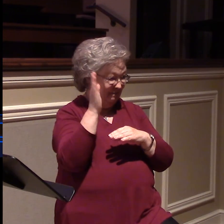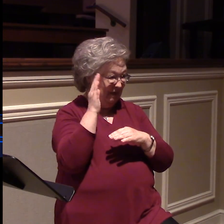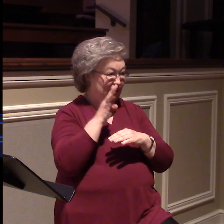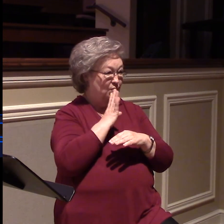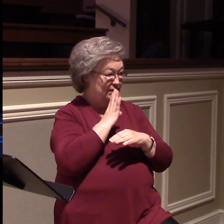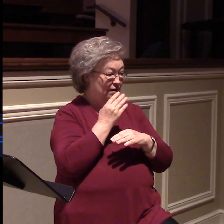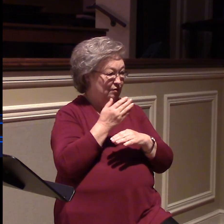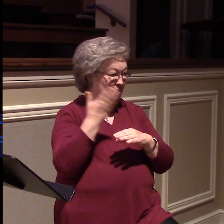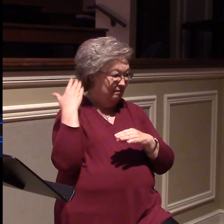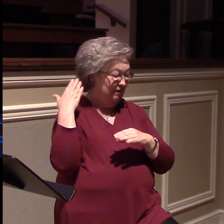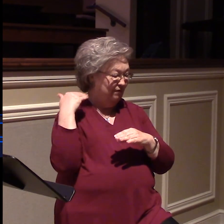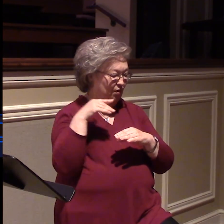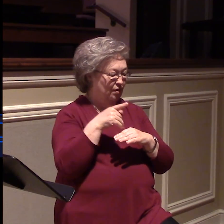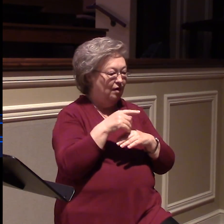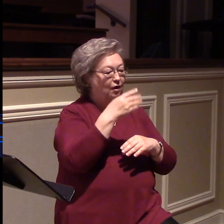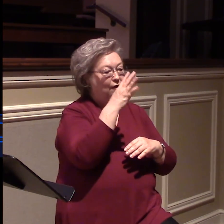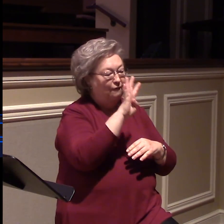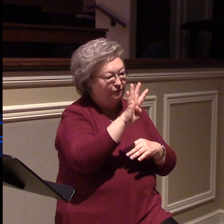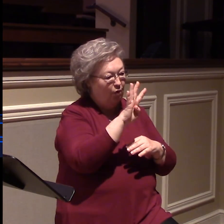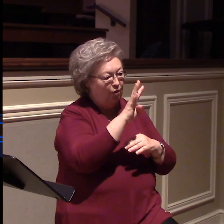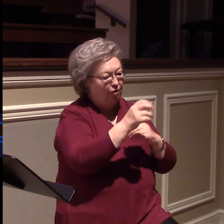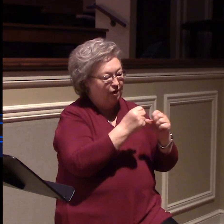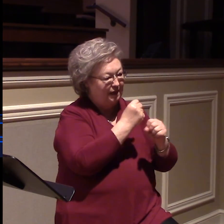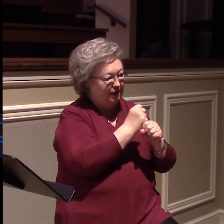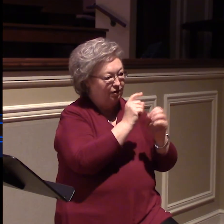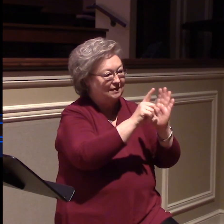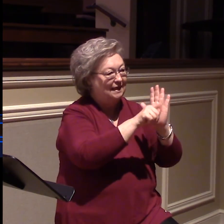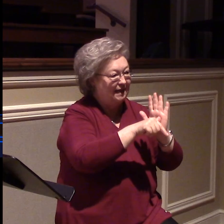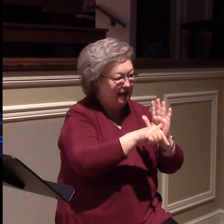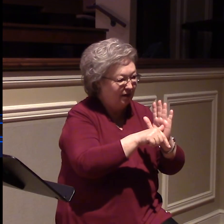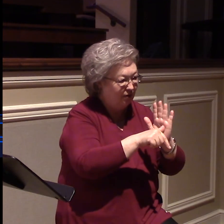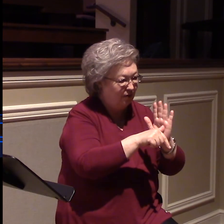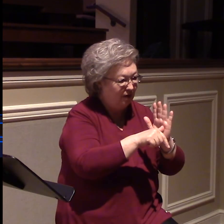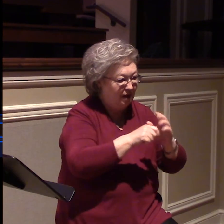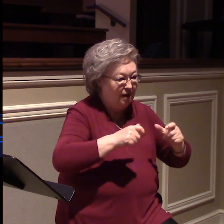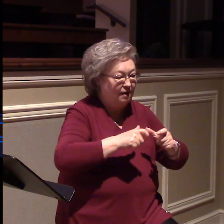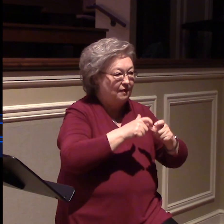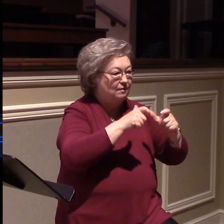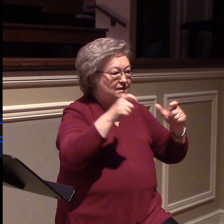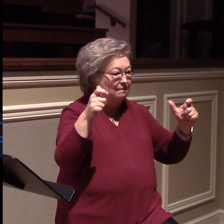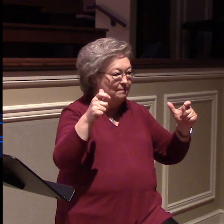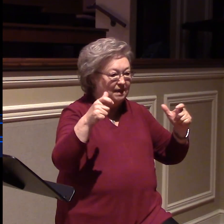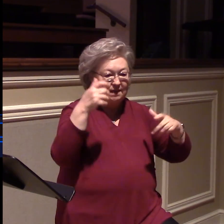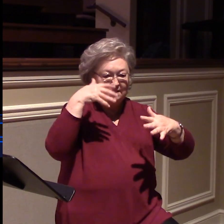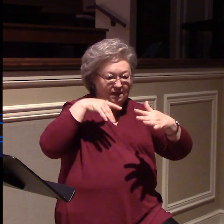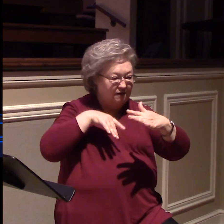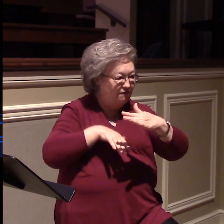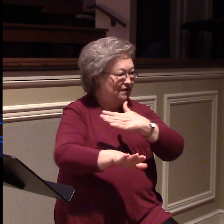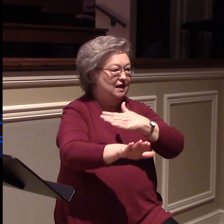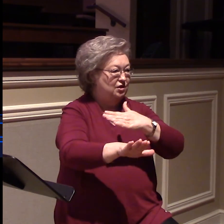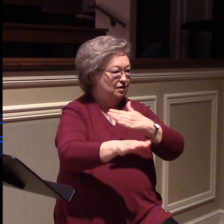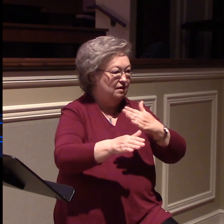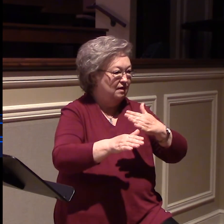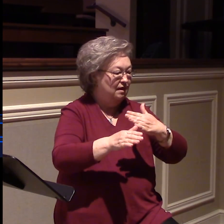And because a toehold remained for freedom at the right time, fresh